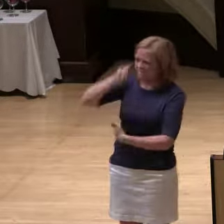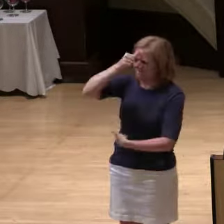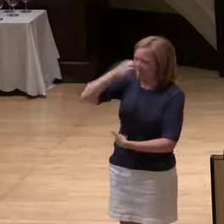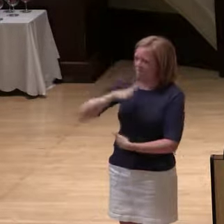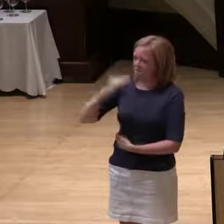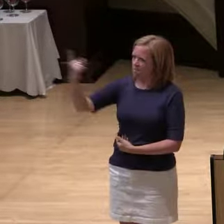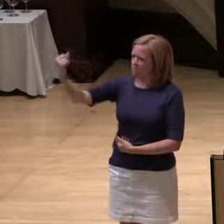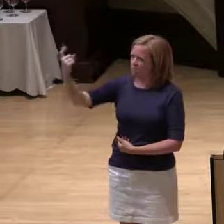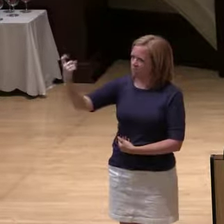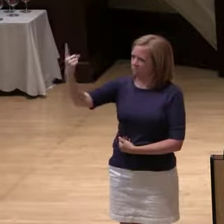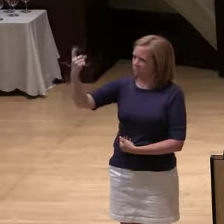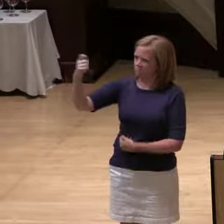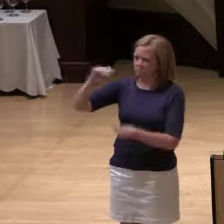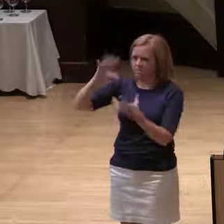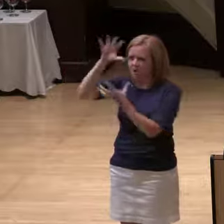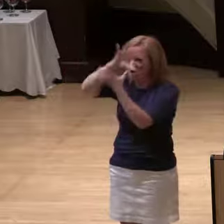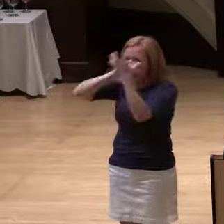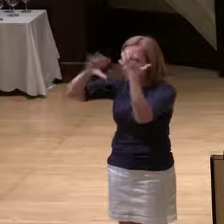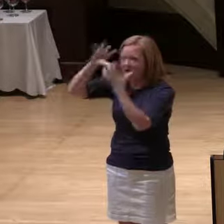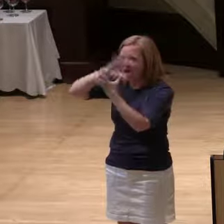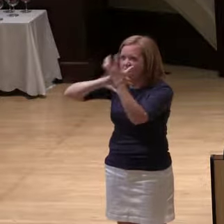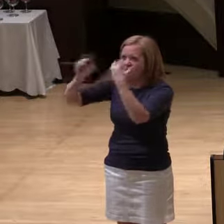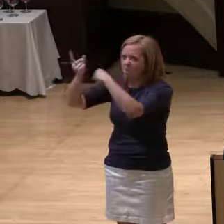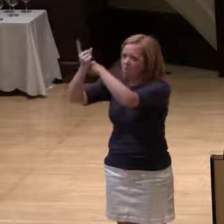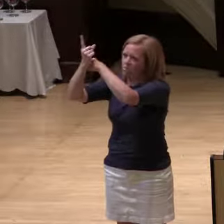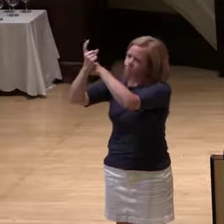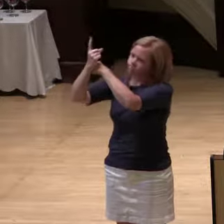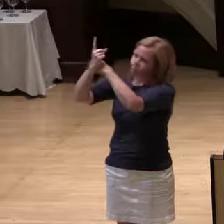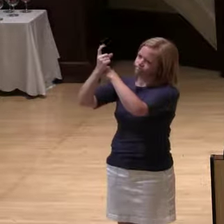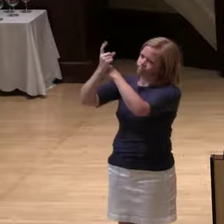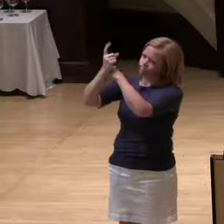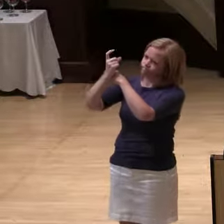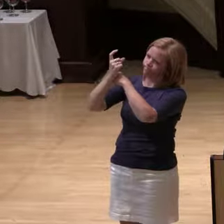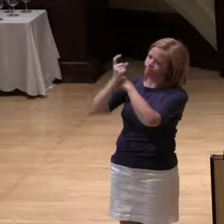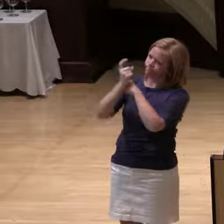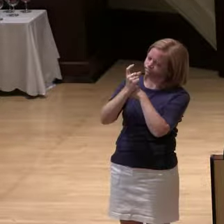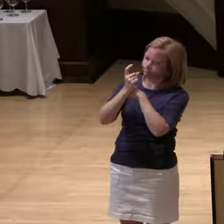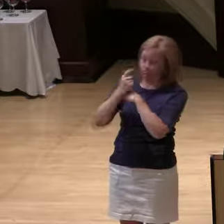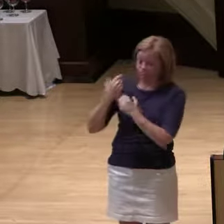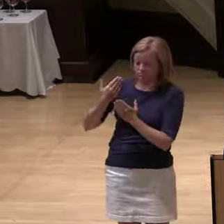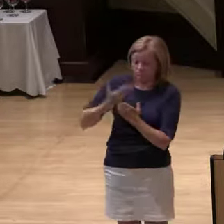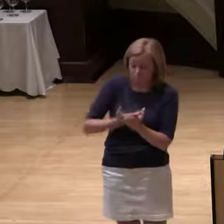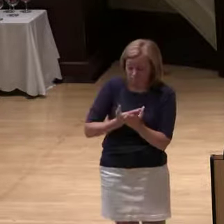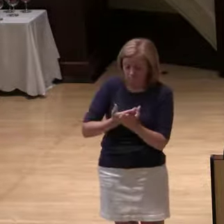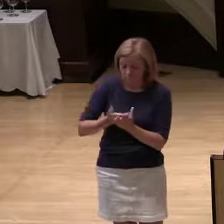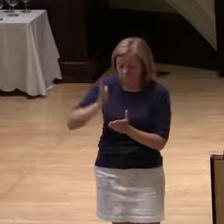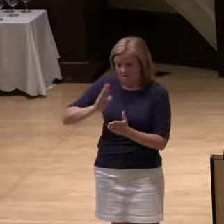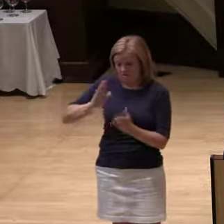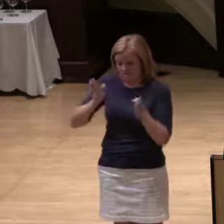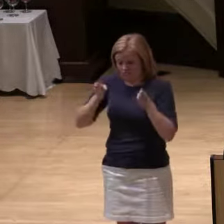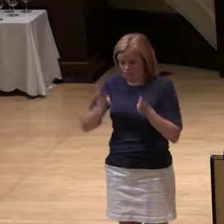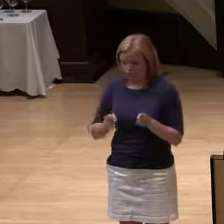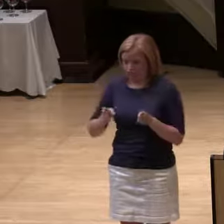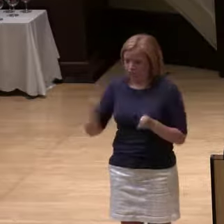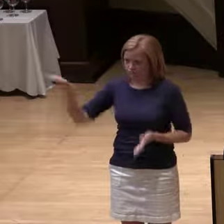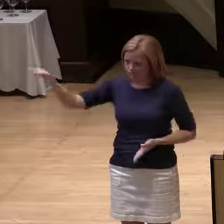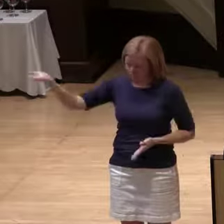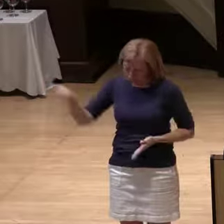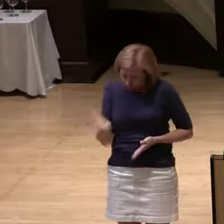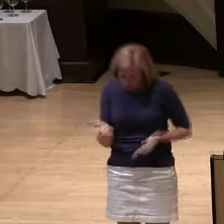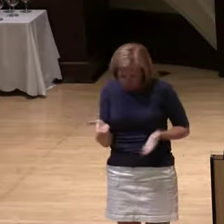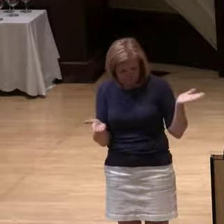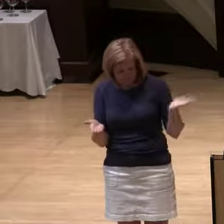coming on the clouds of heaven. When he reached the Ancient One and was presented